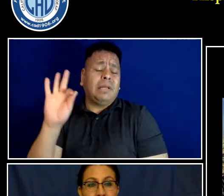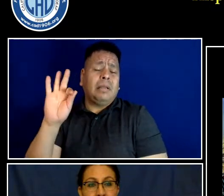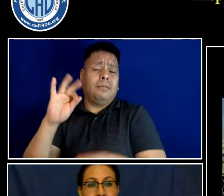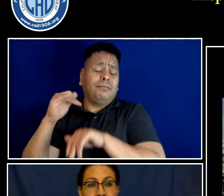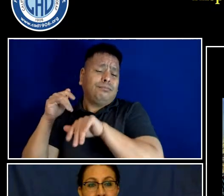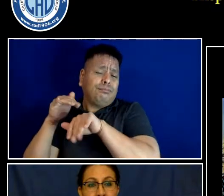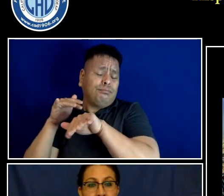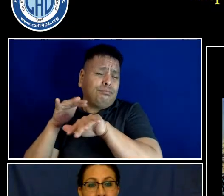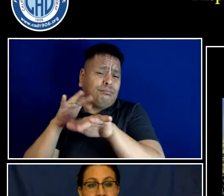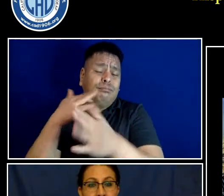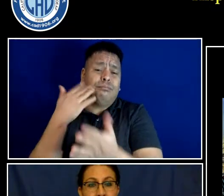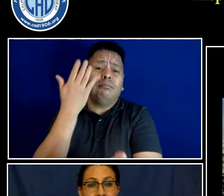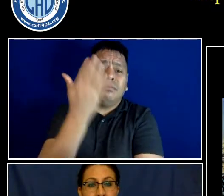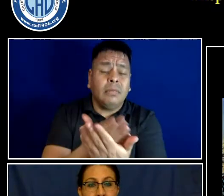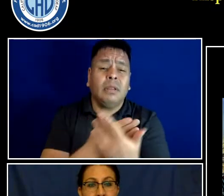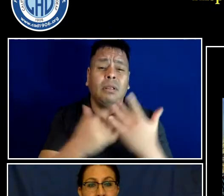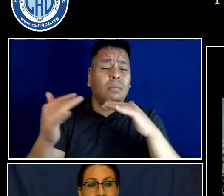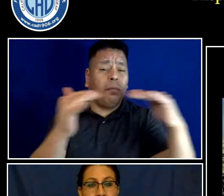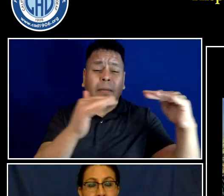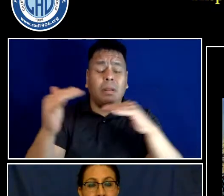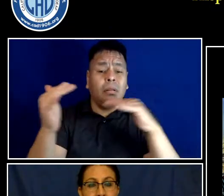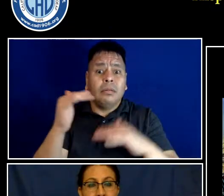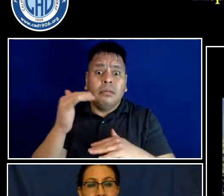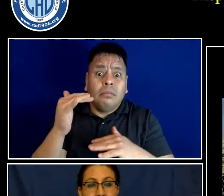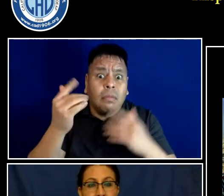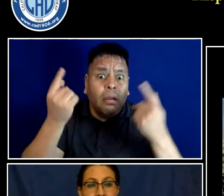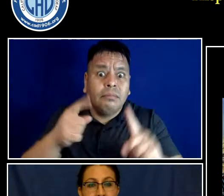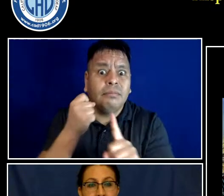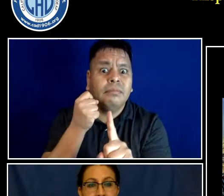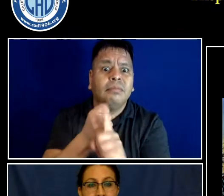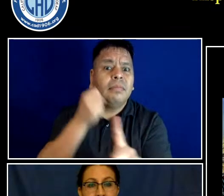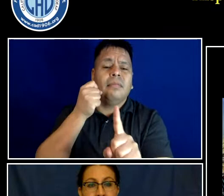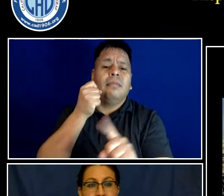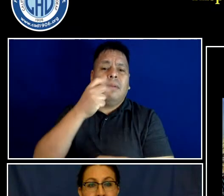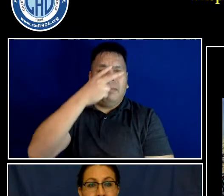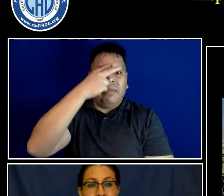soldiers. So there was a city called Puebla,